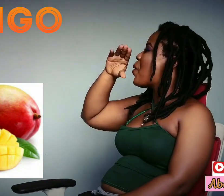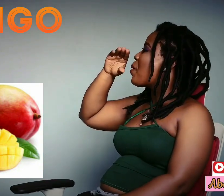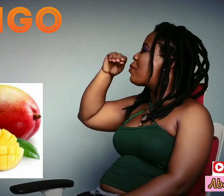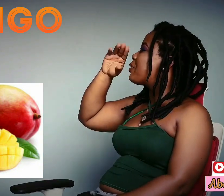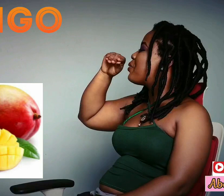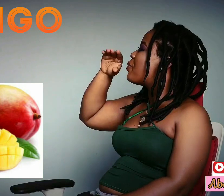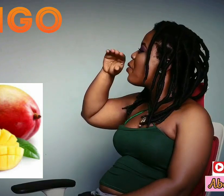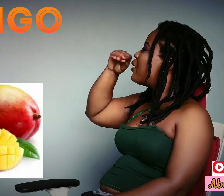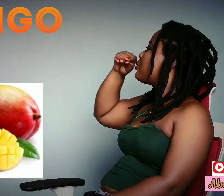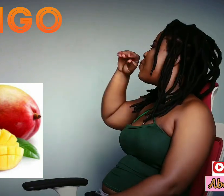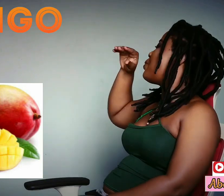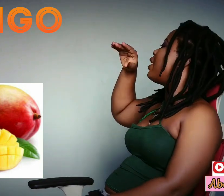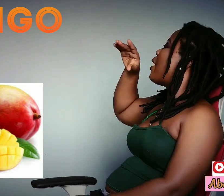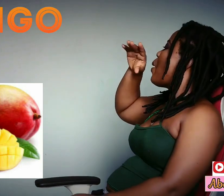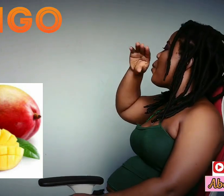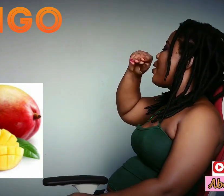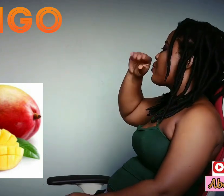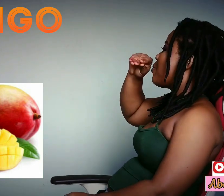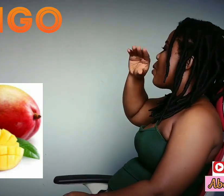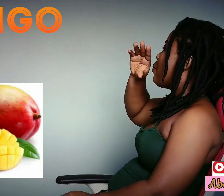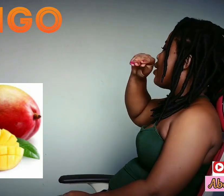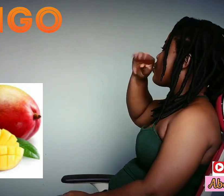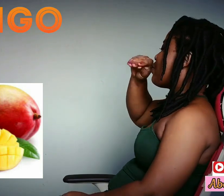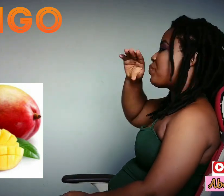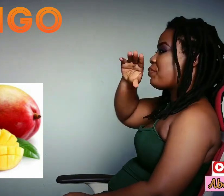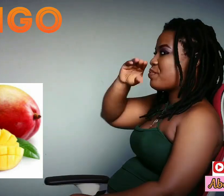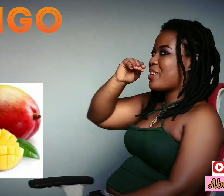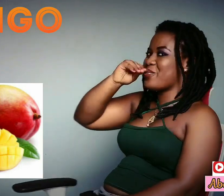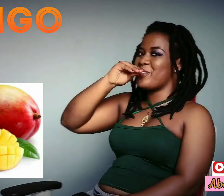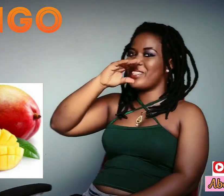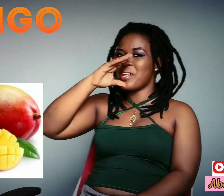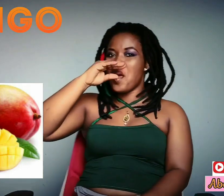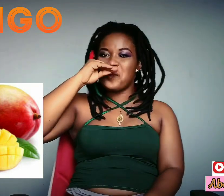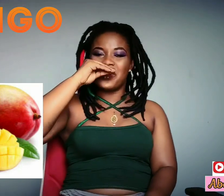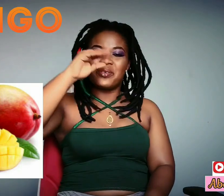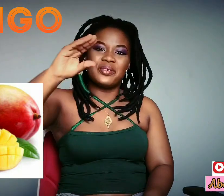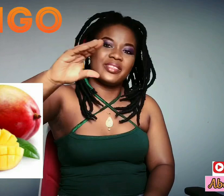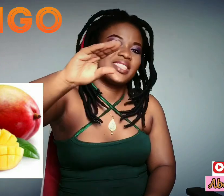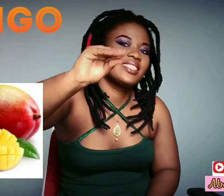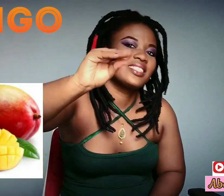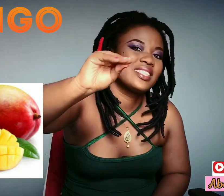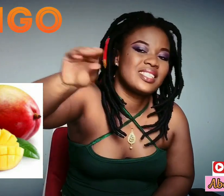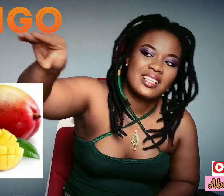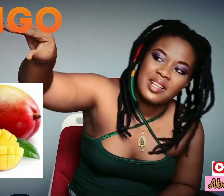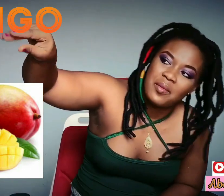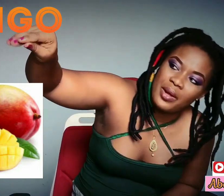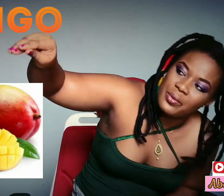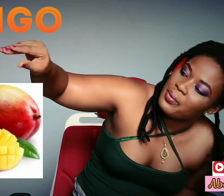Mango. Mango. Mango. Mango. Mango. Mango. Mango.